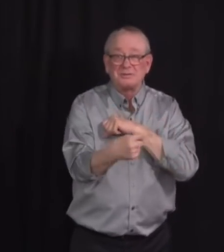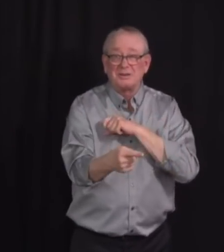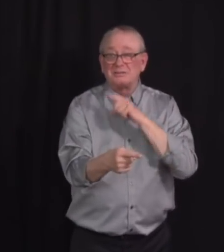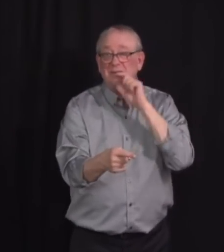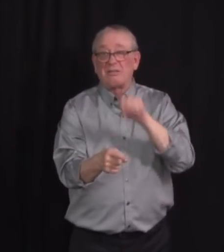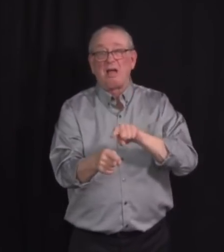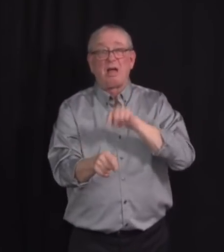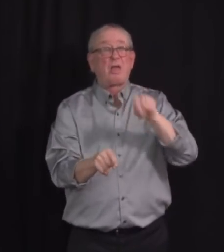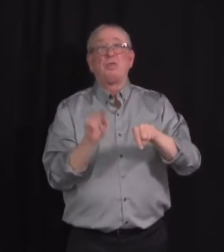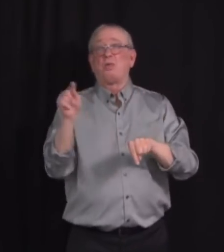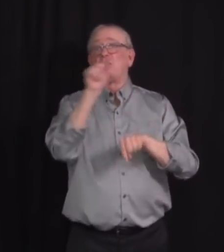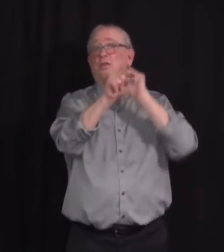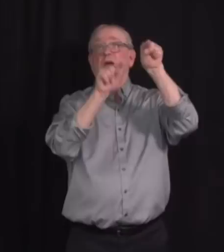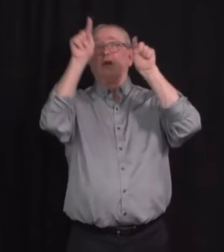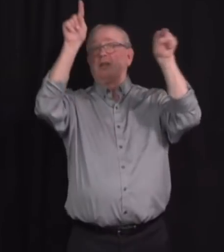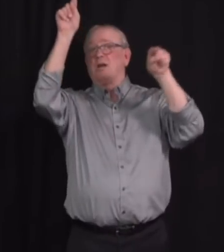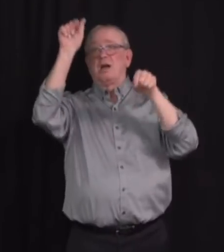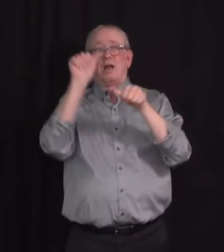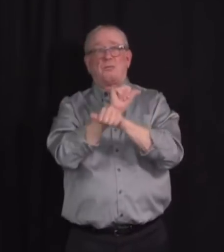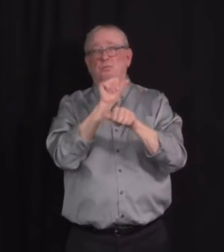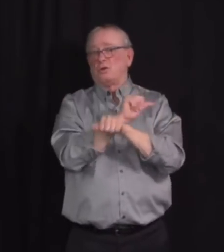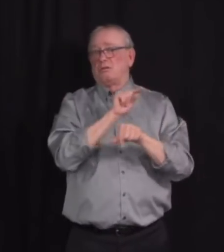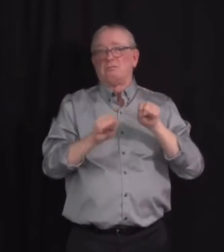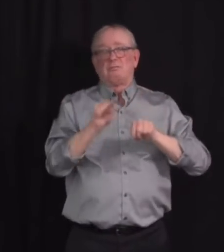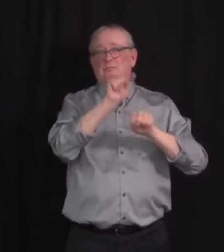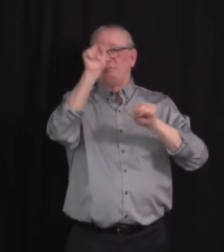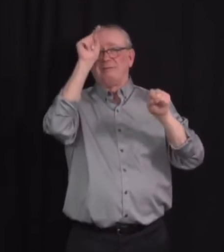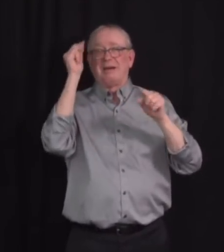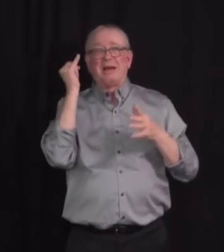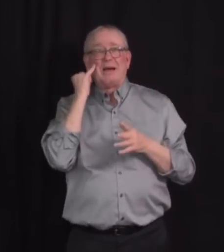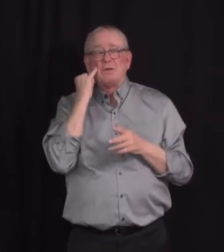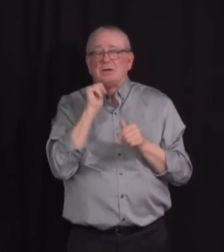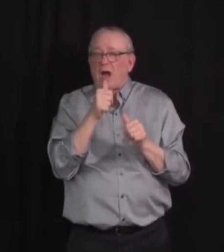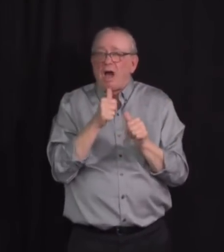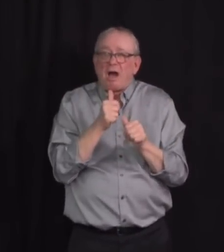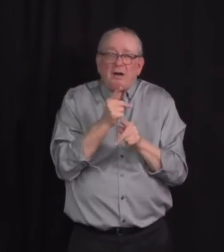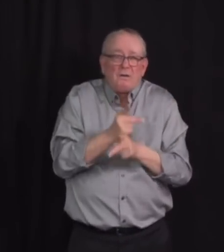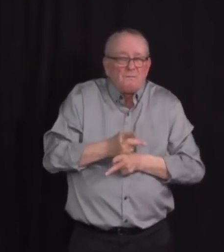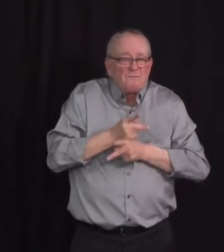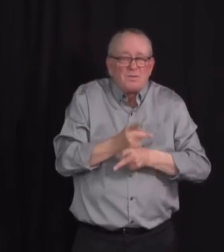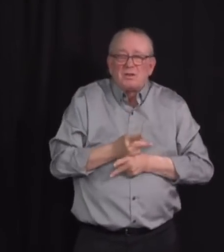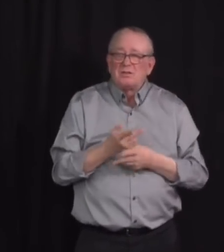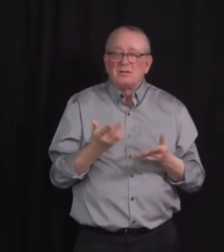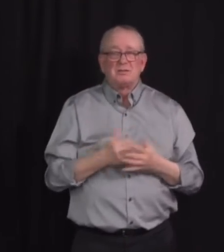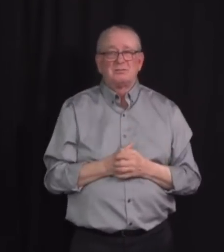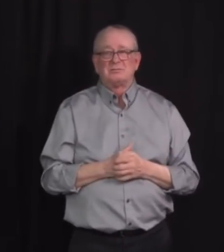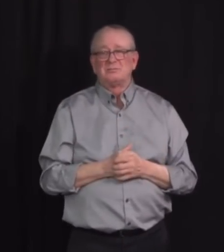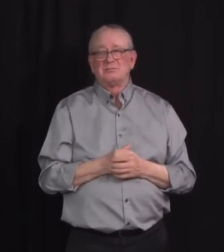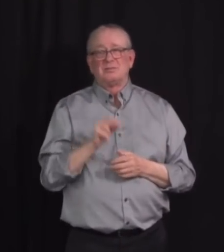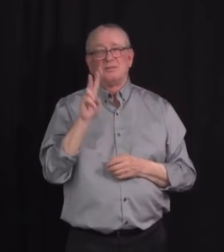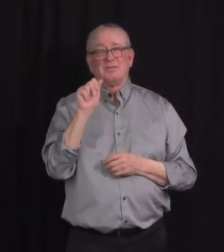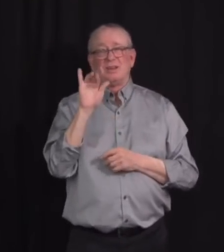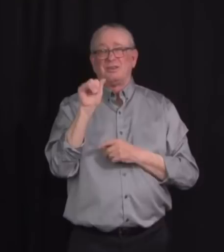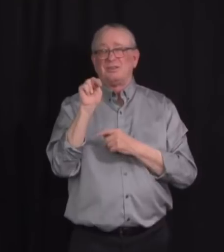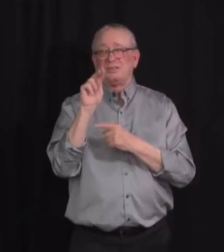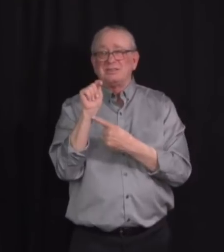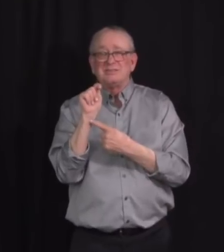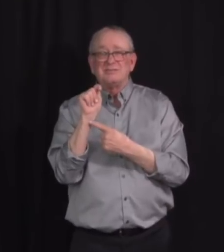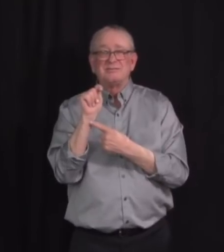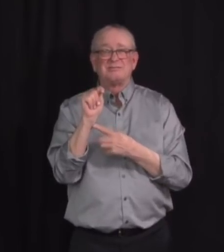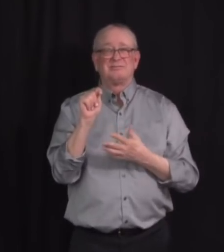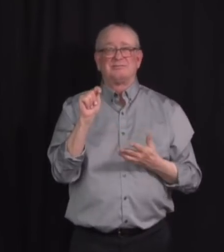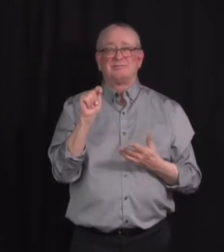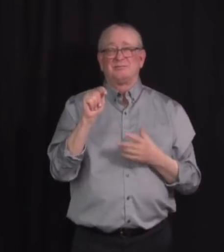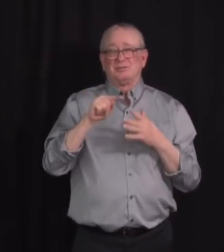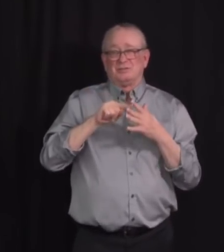trend. So the rise in variants, the rise in cases, both of those are concerning, and we do need to continue to watch those